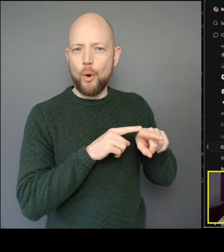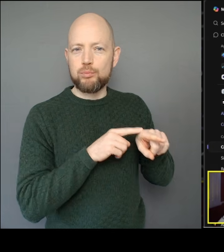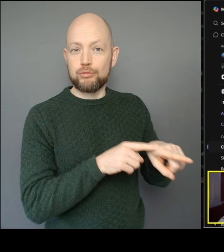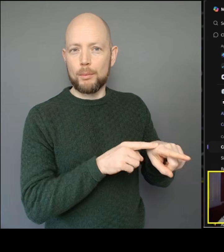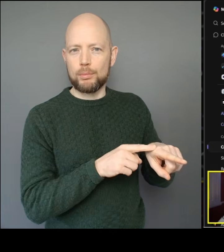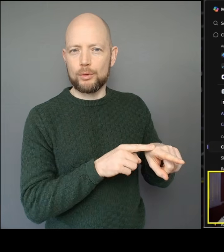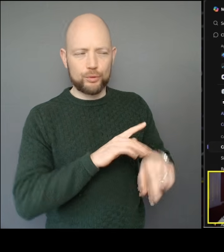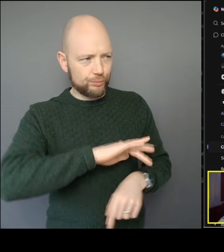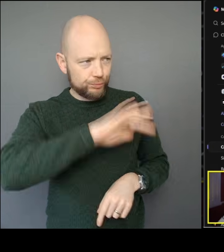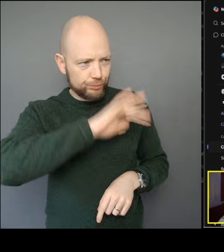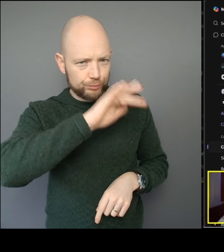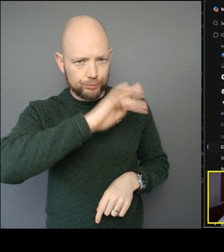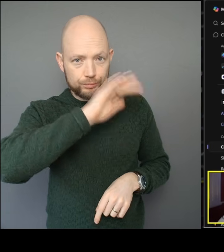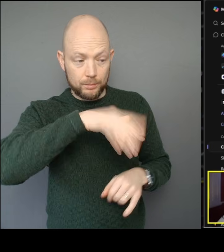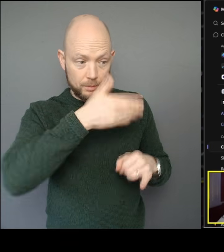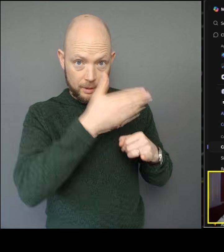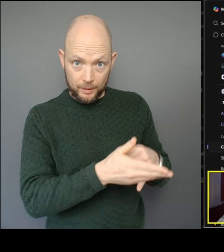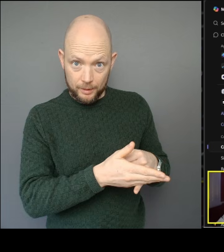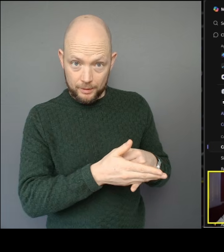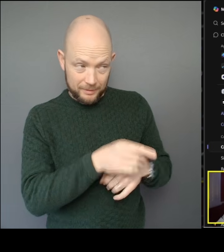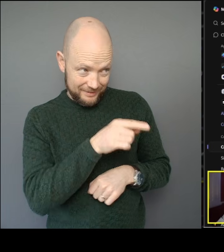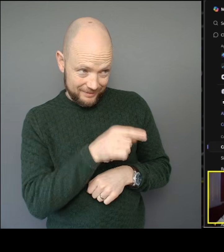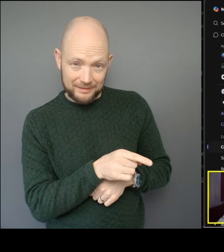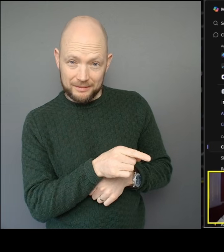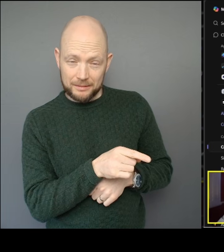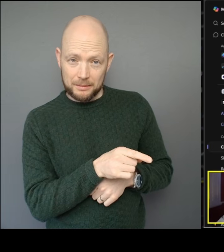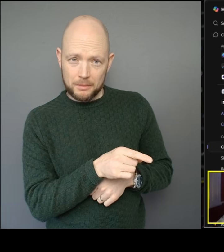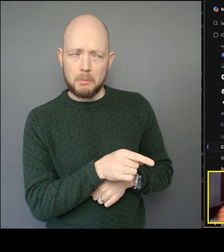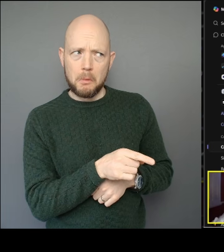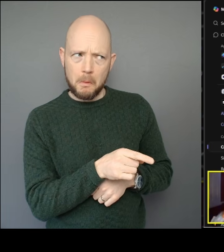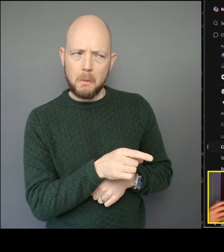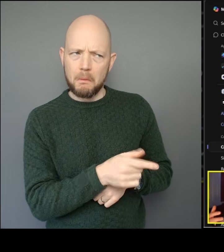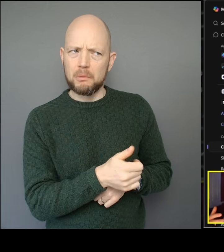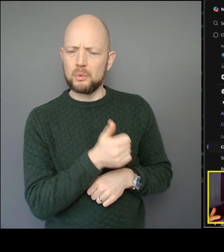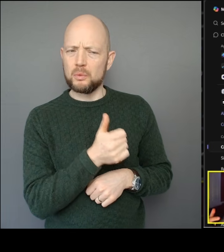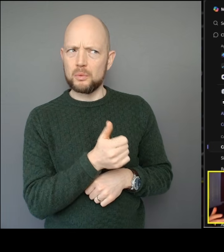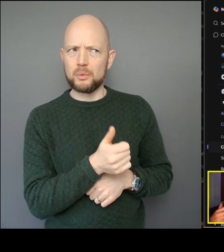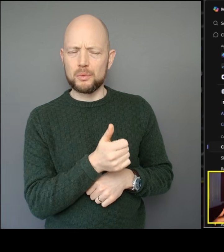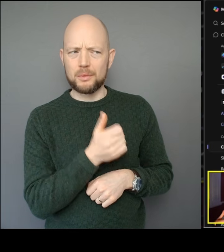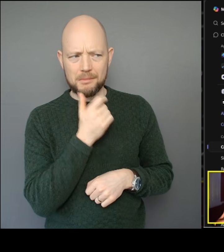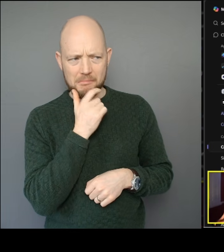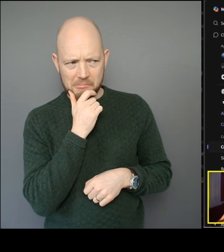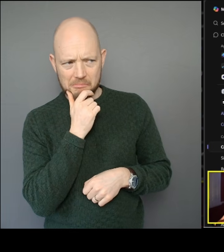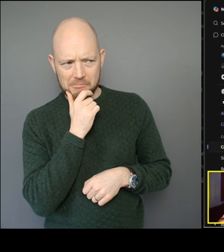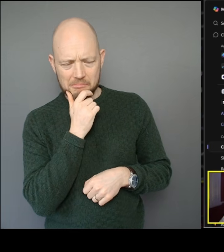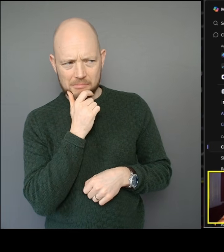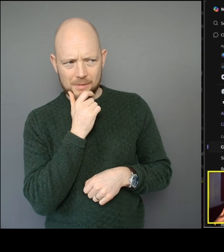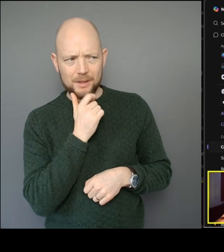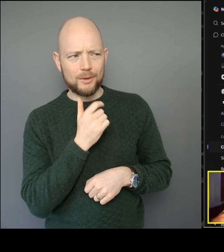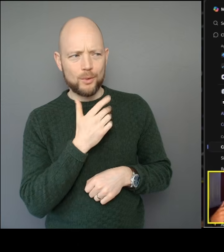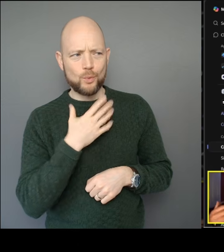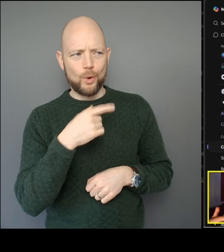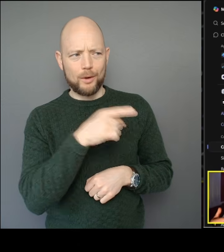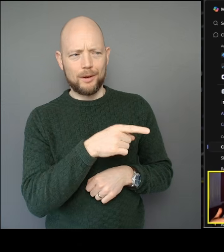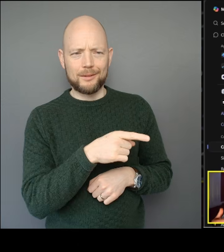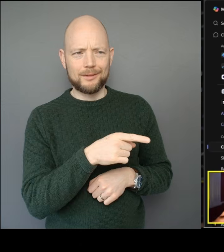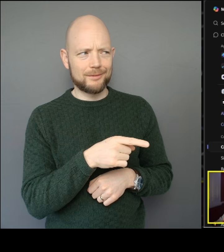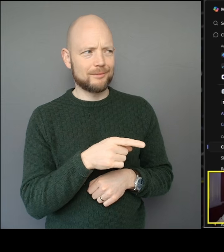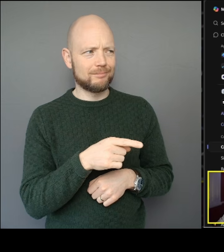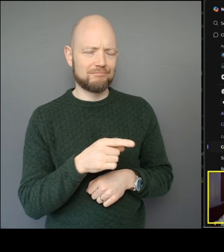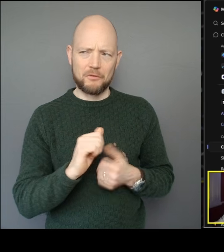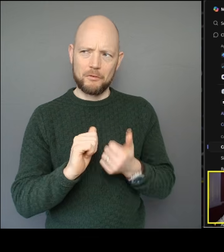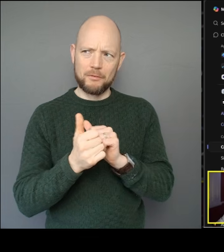scroll down to the bottom, maybe this is an awesome response that I got back from Copilot that I want to share